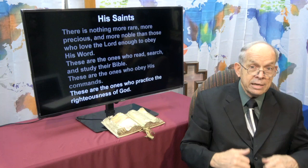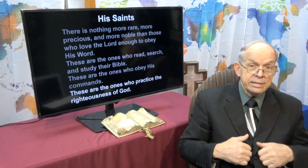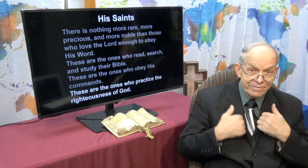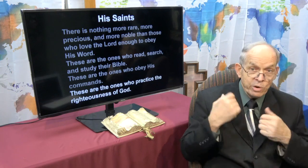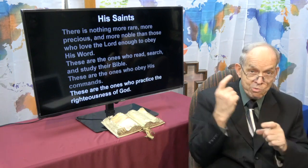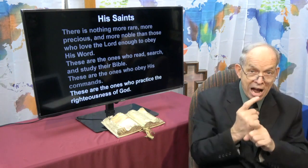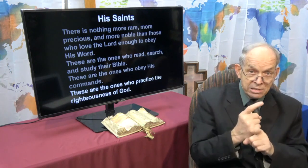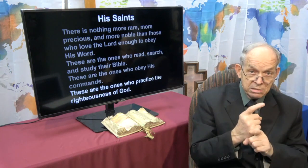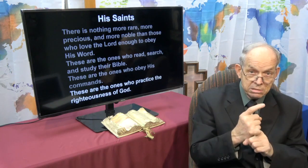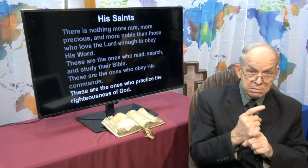Live right.